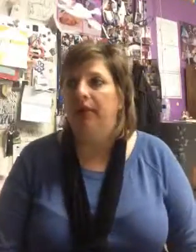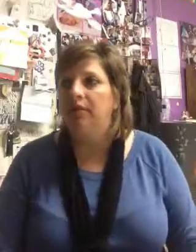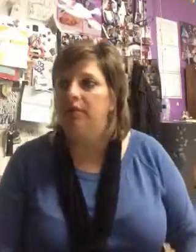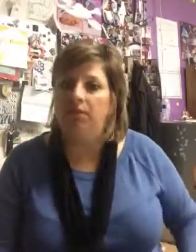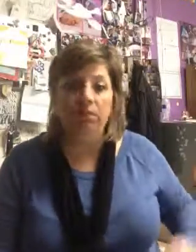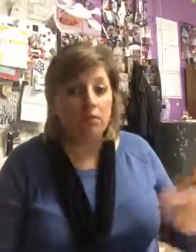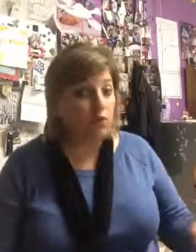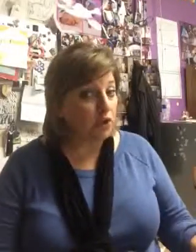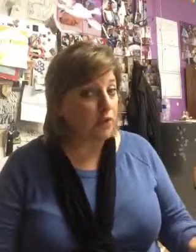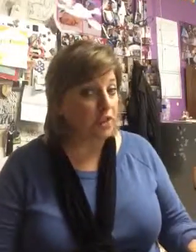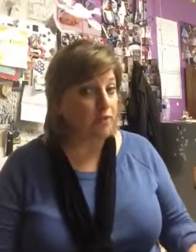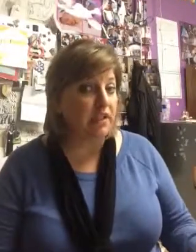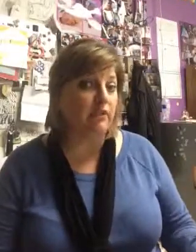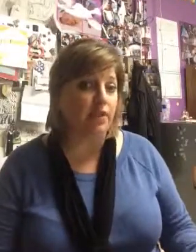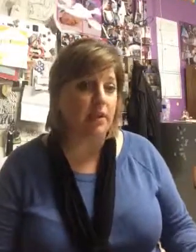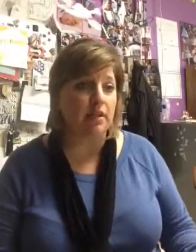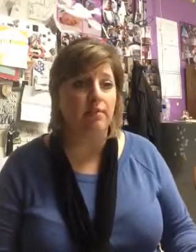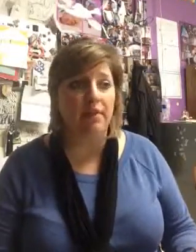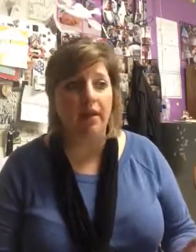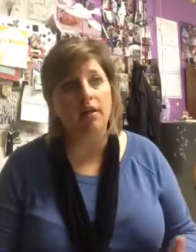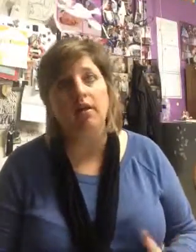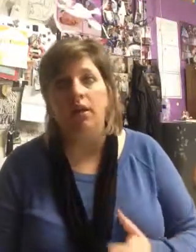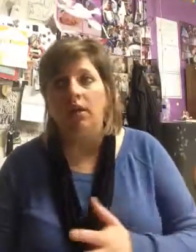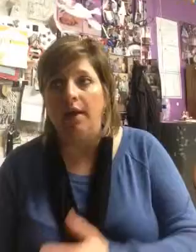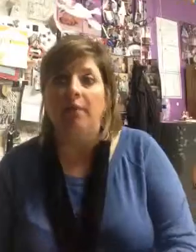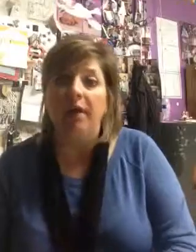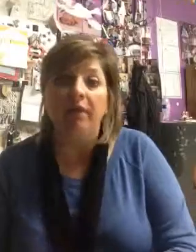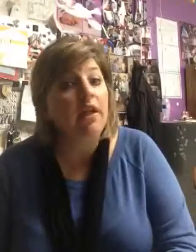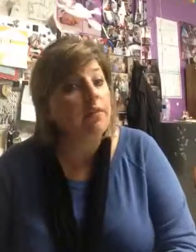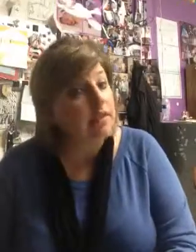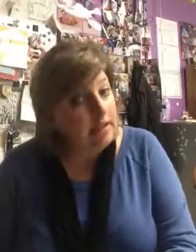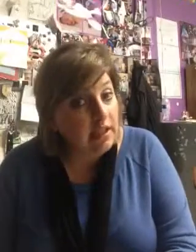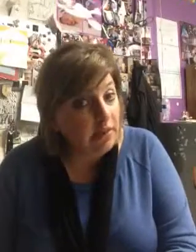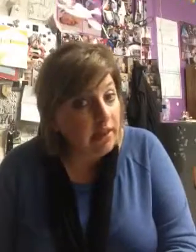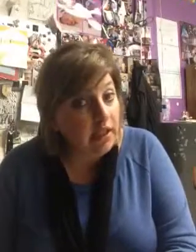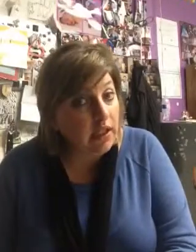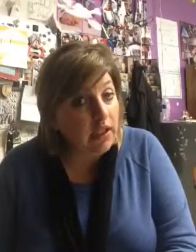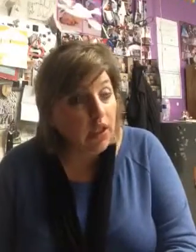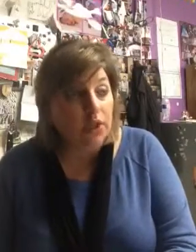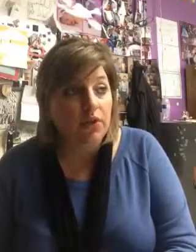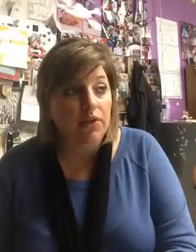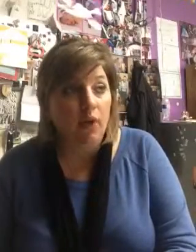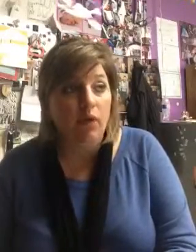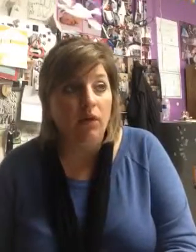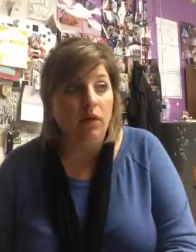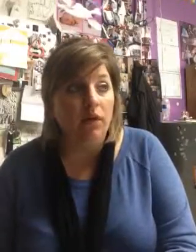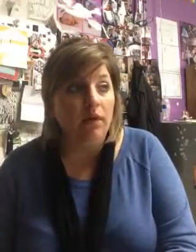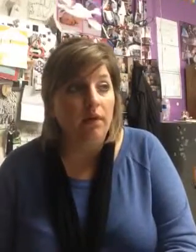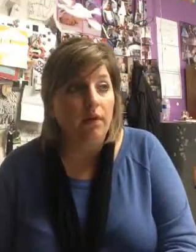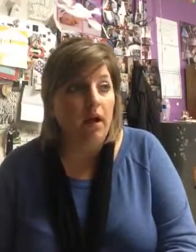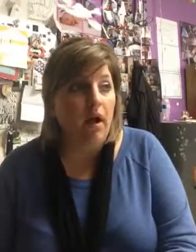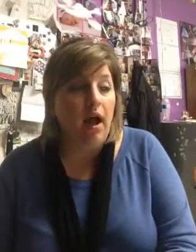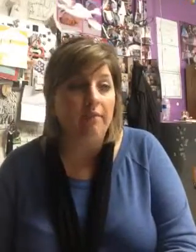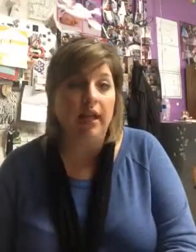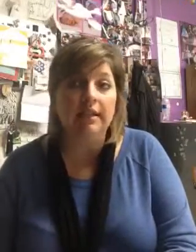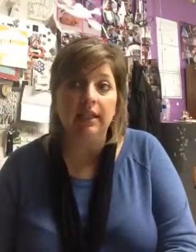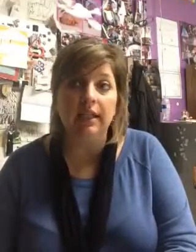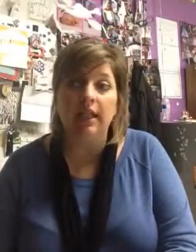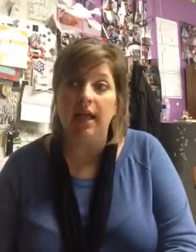because George Washington was the first president, but then Abraham Lincoln was the 16th president. So I'm guessing